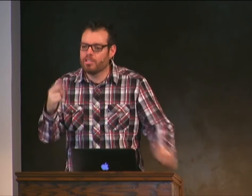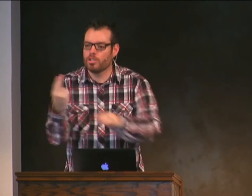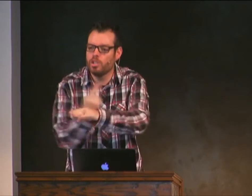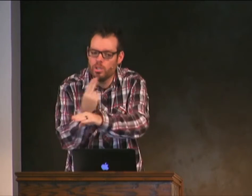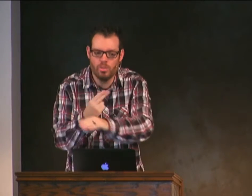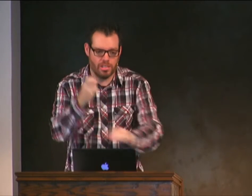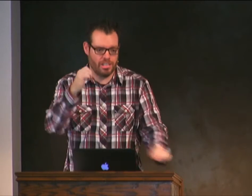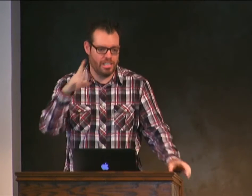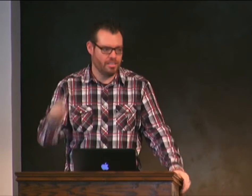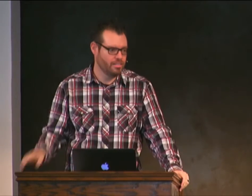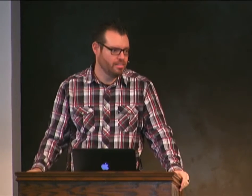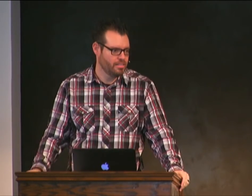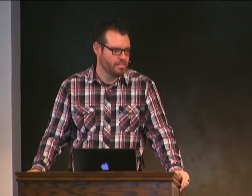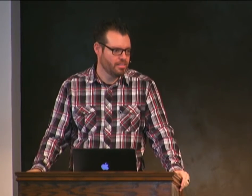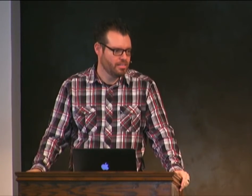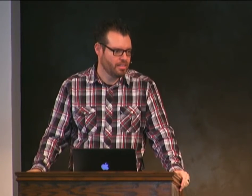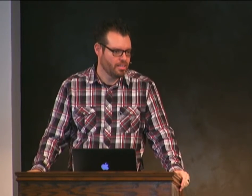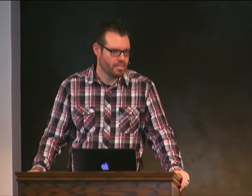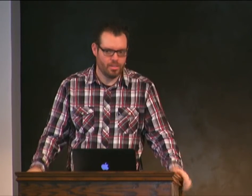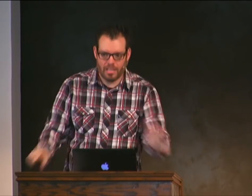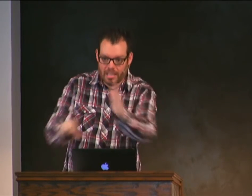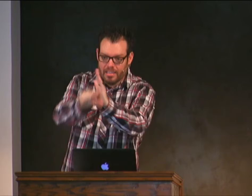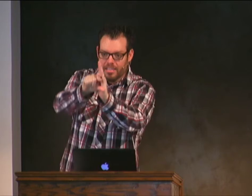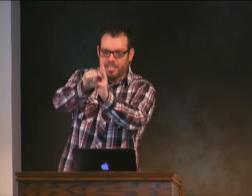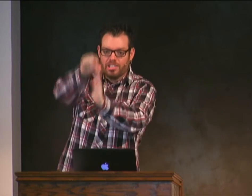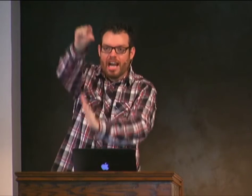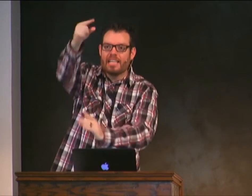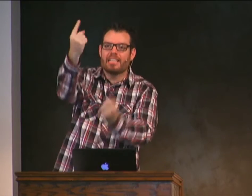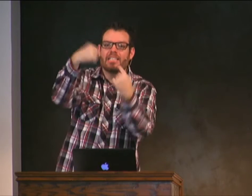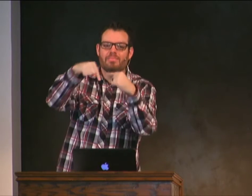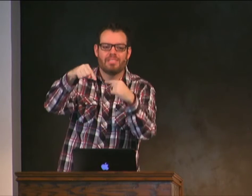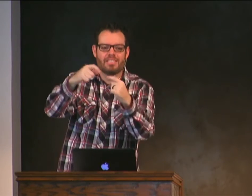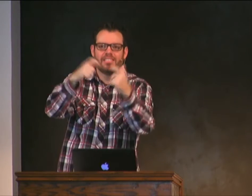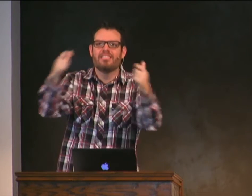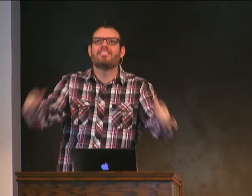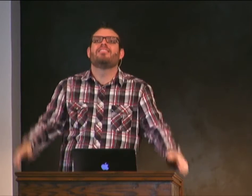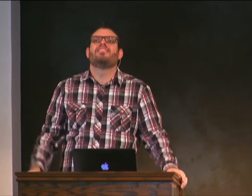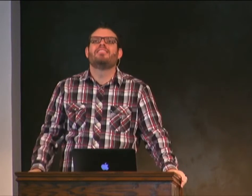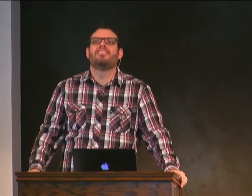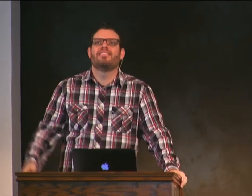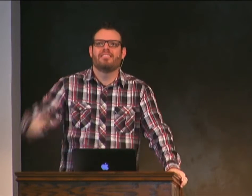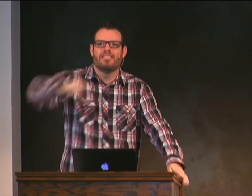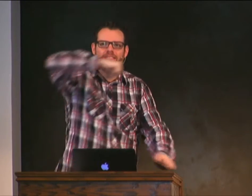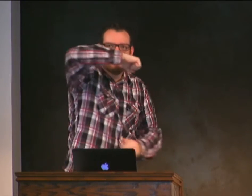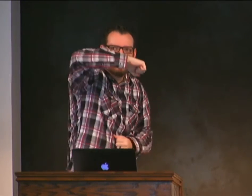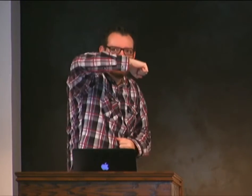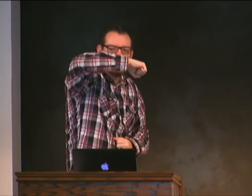So we have to use the shield when the giant comes.